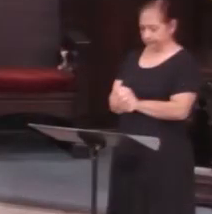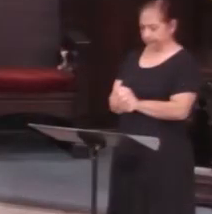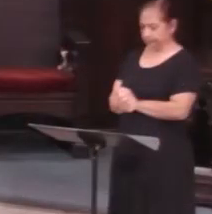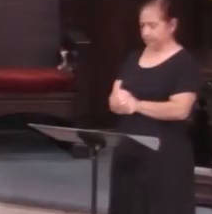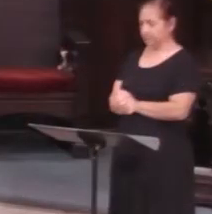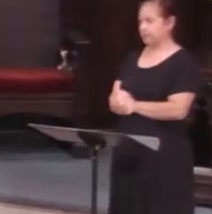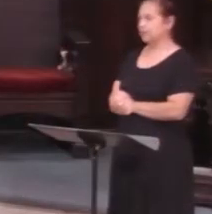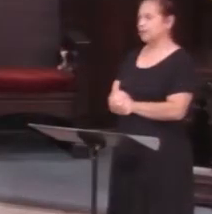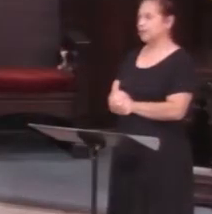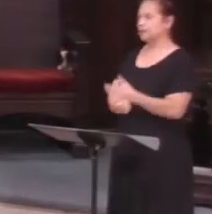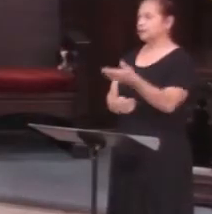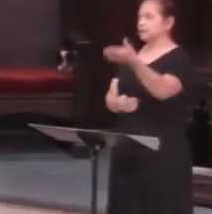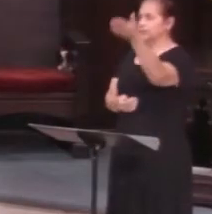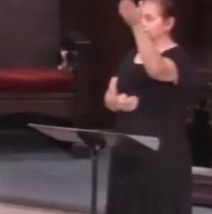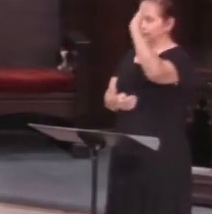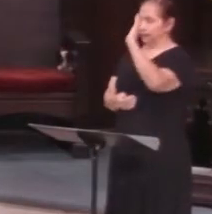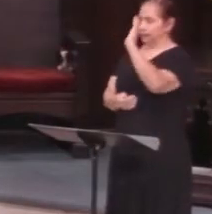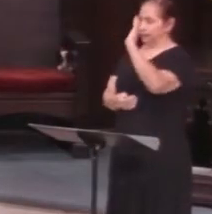God of